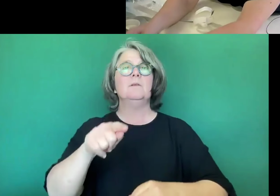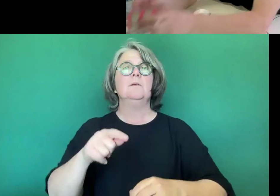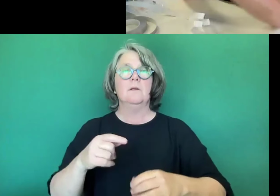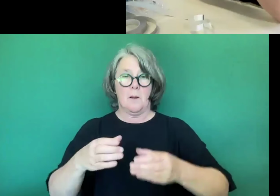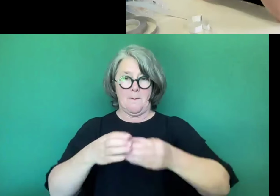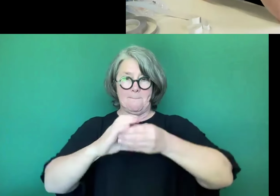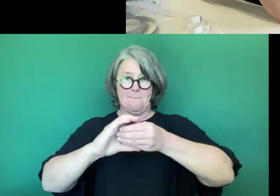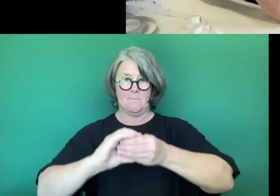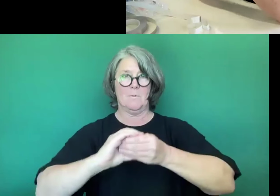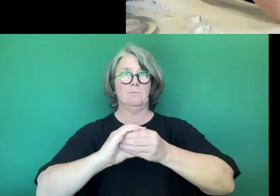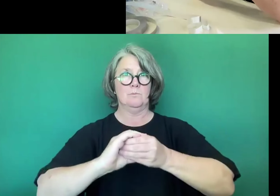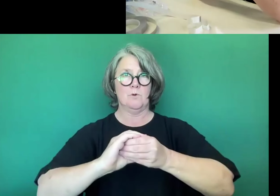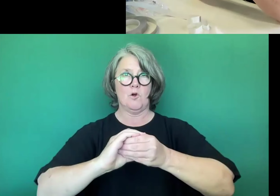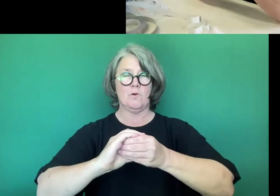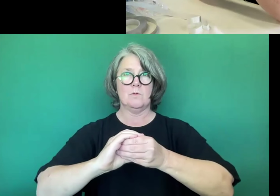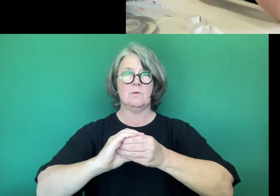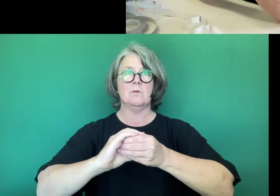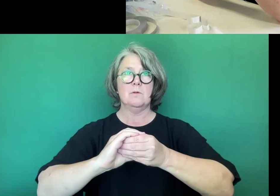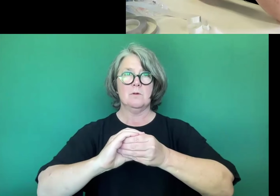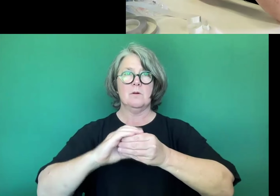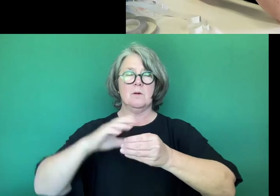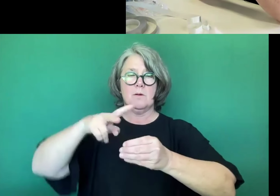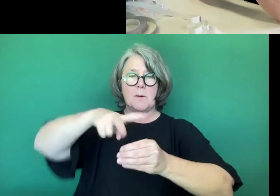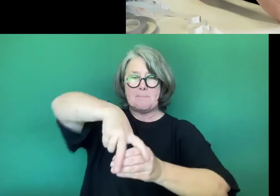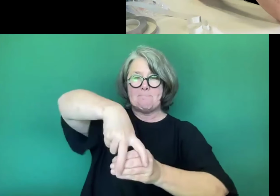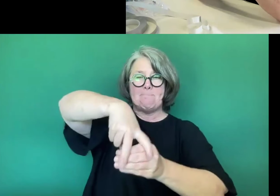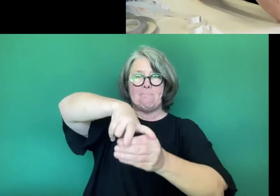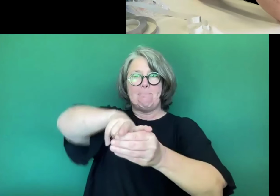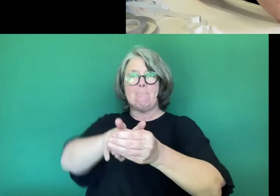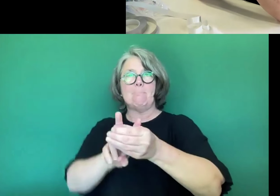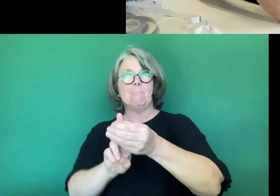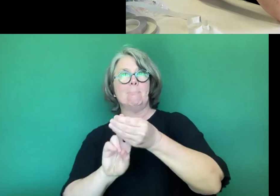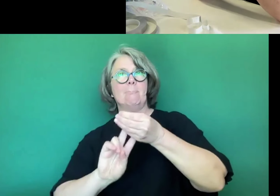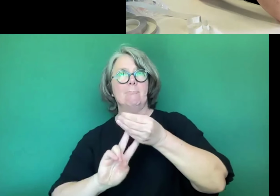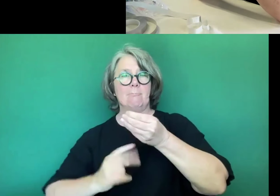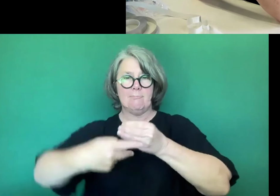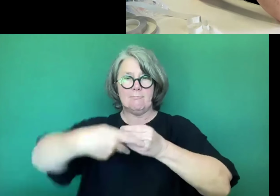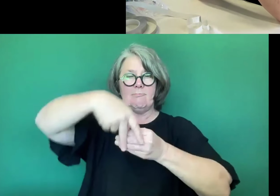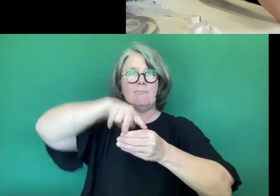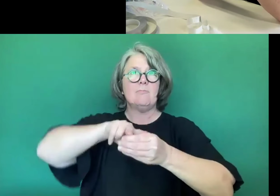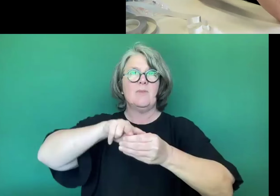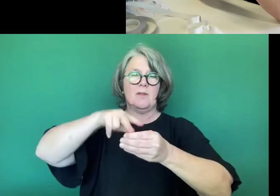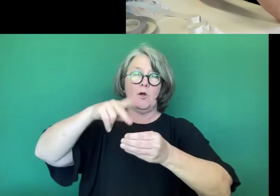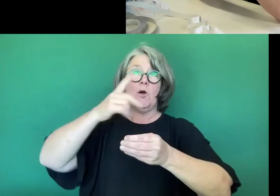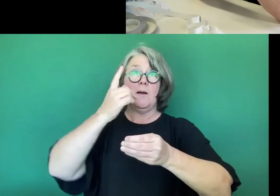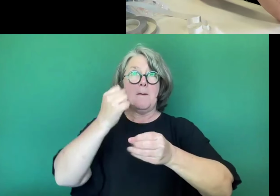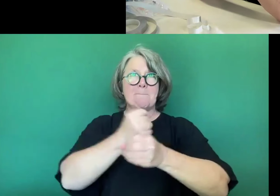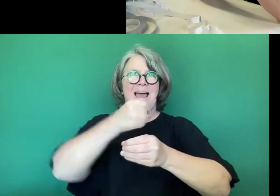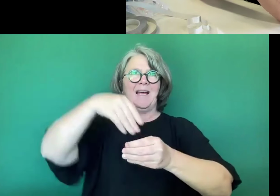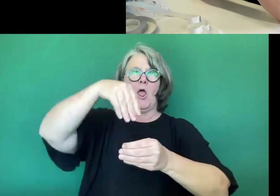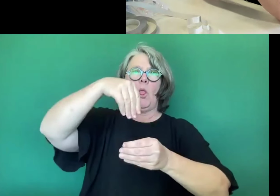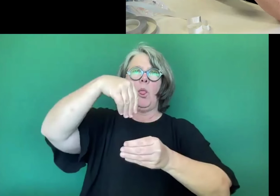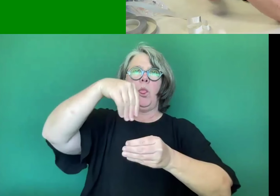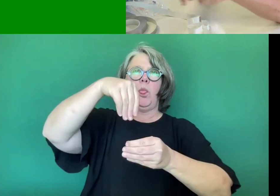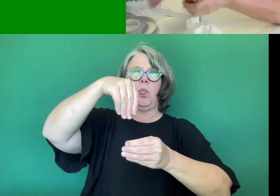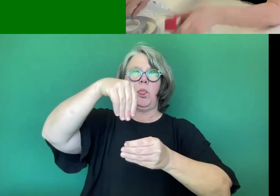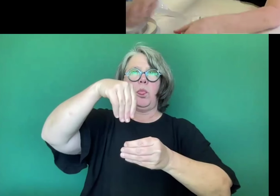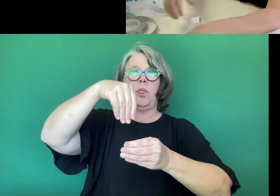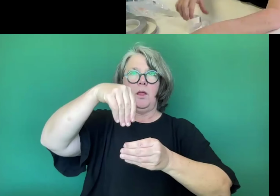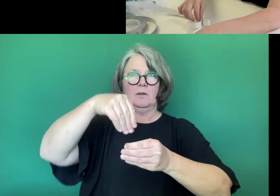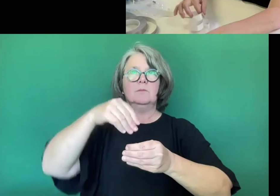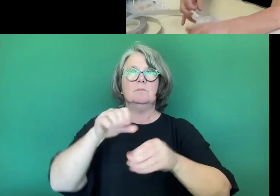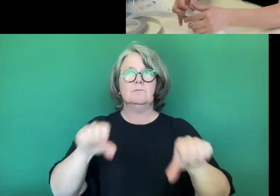that this one block with a strip of tape and make one flap hang off, and even put the second flap hanging